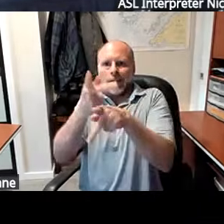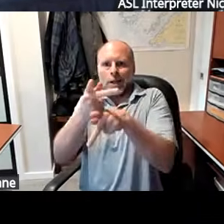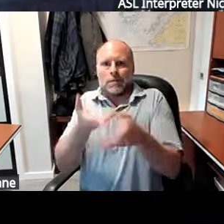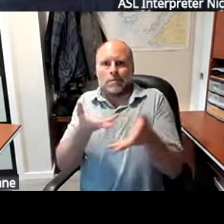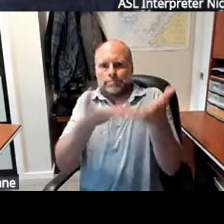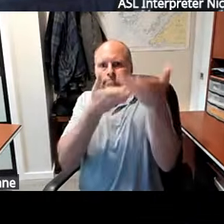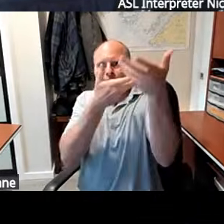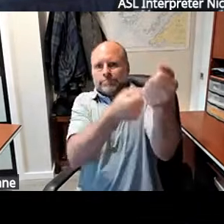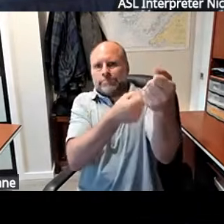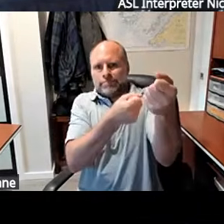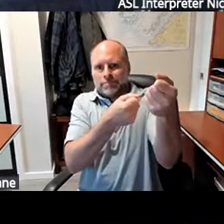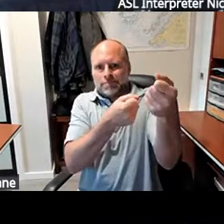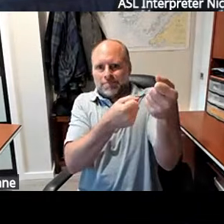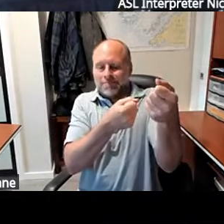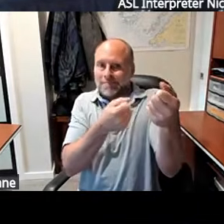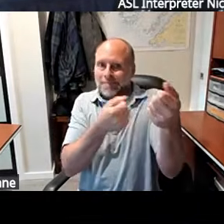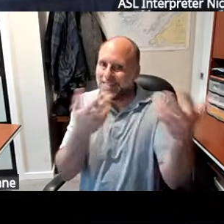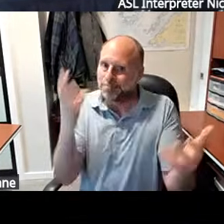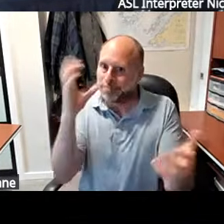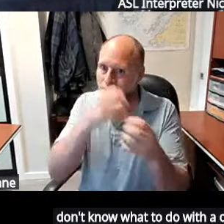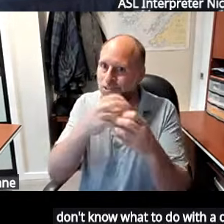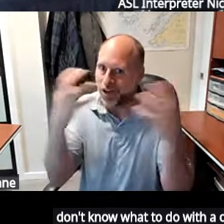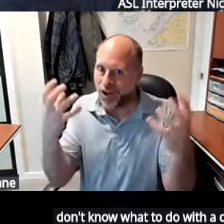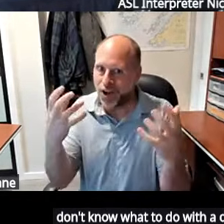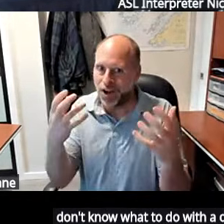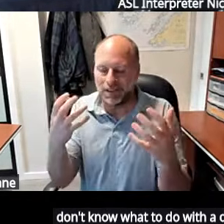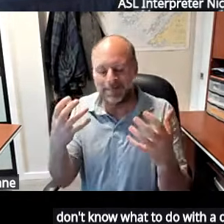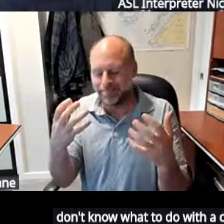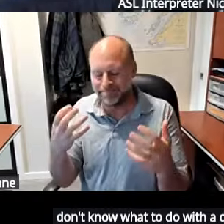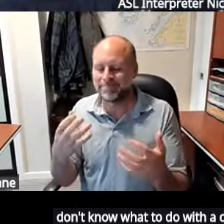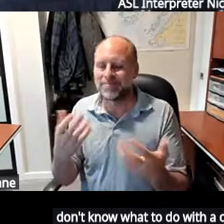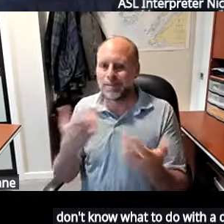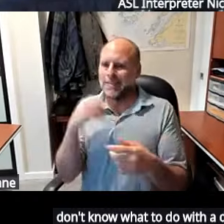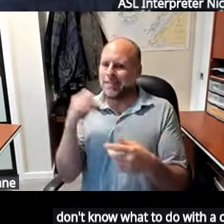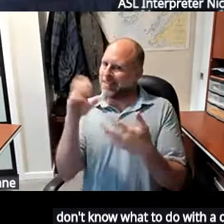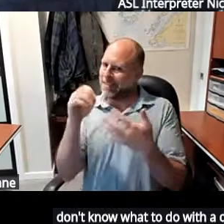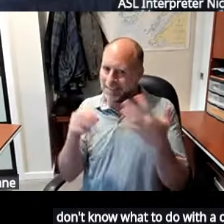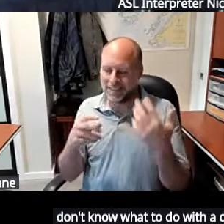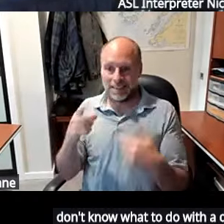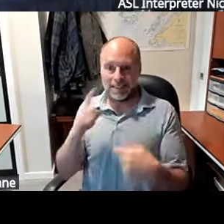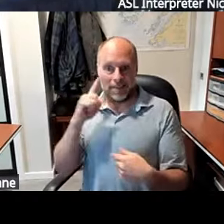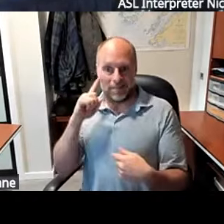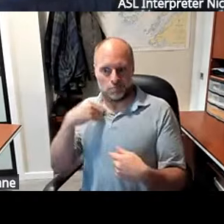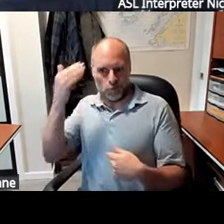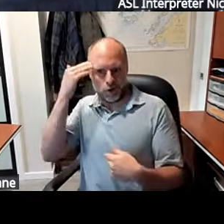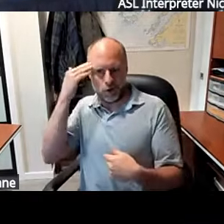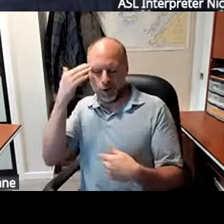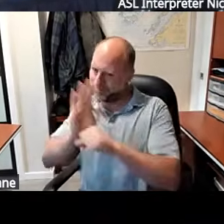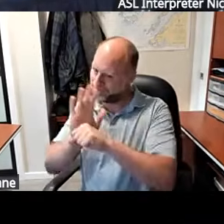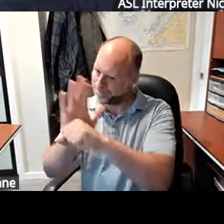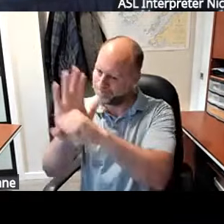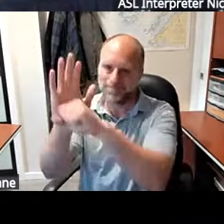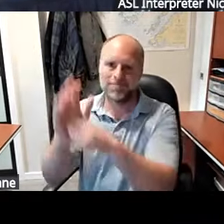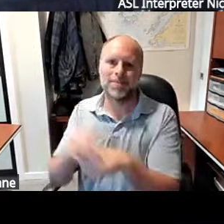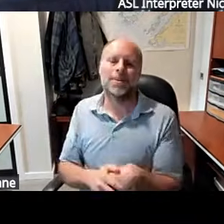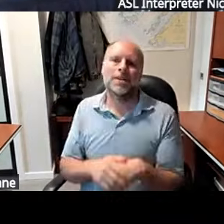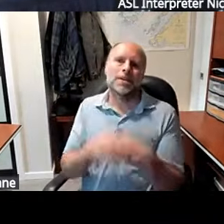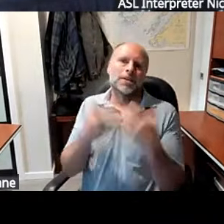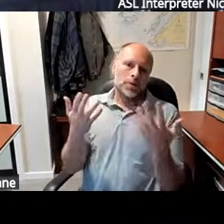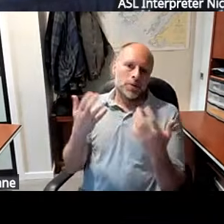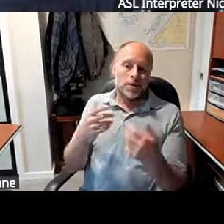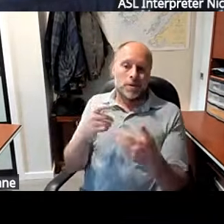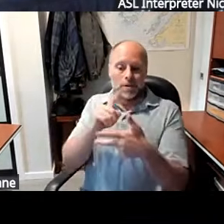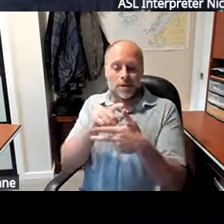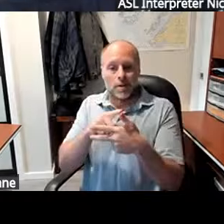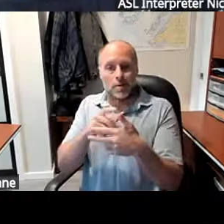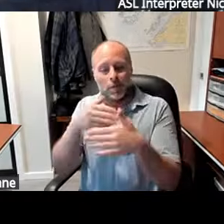deaf child when they're born. They kind of just throw them into the system and hope that they can be taken care of. But because I'm deaf, I